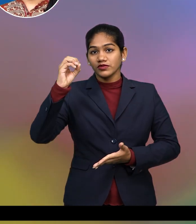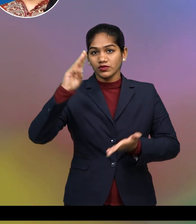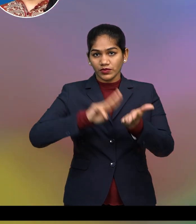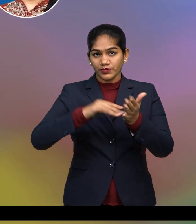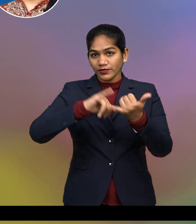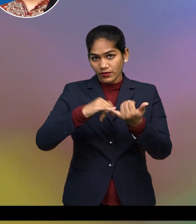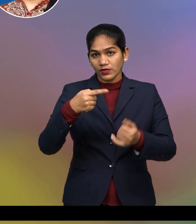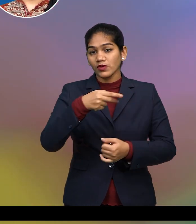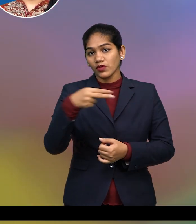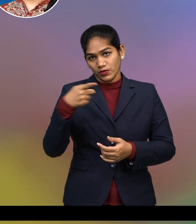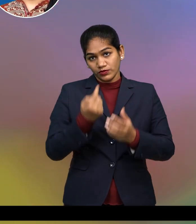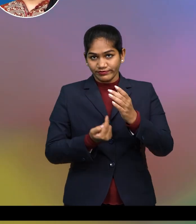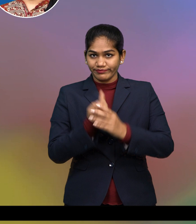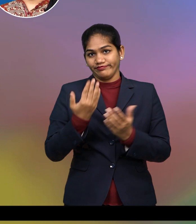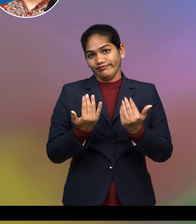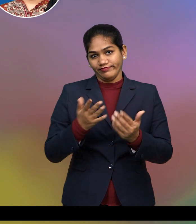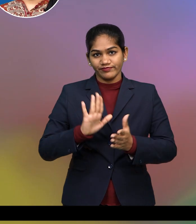corms,